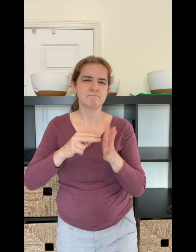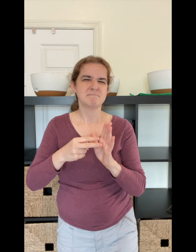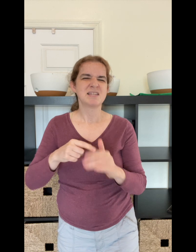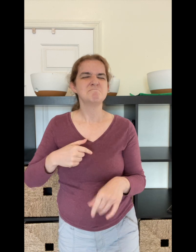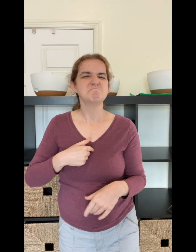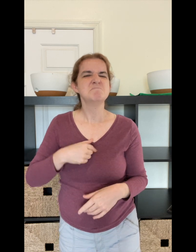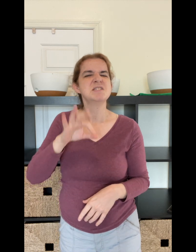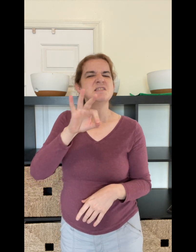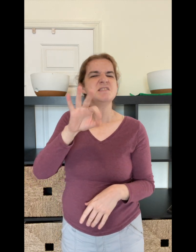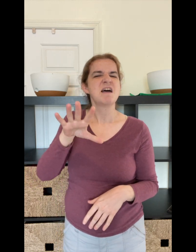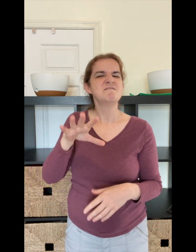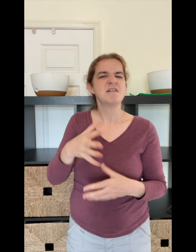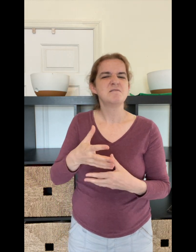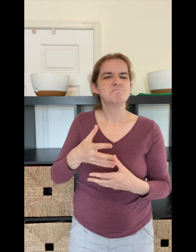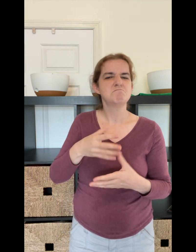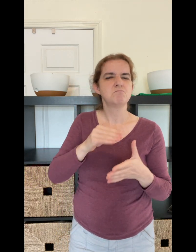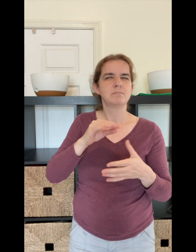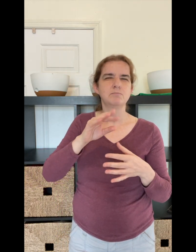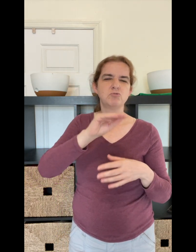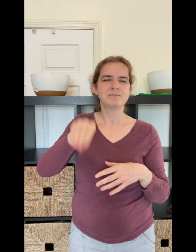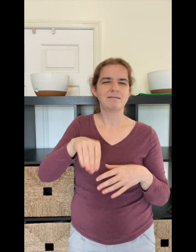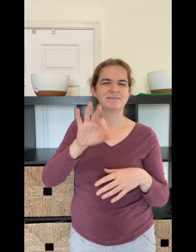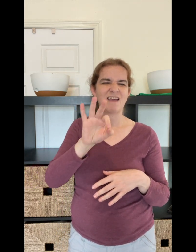when I'm 95%